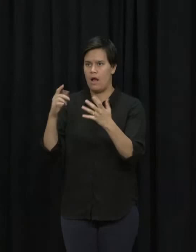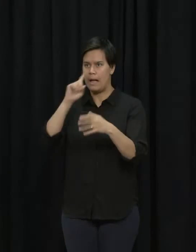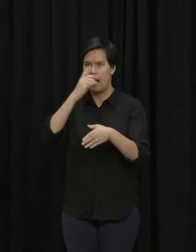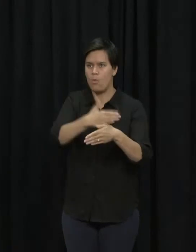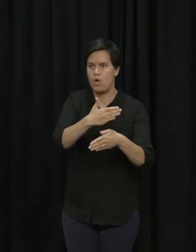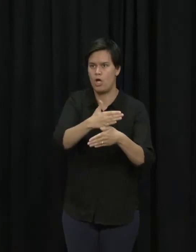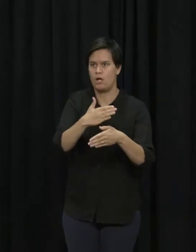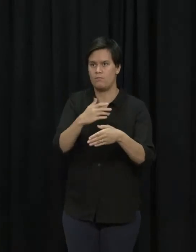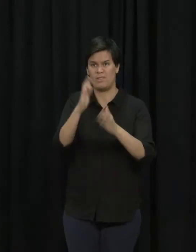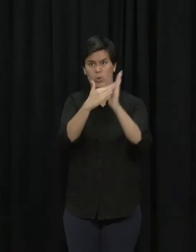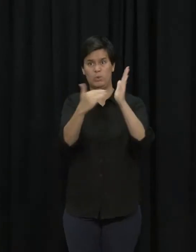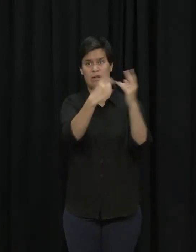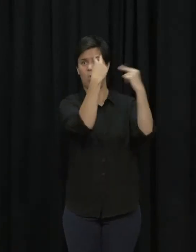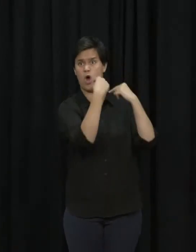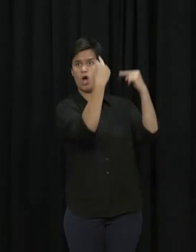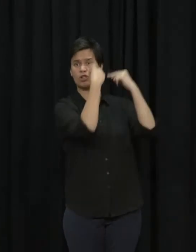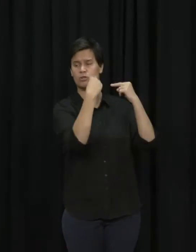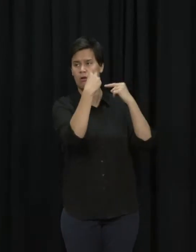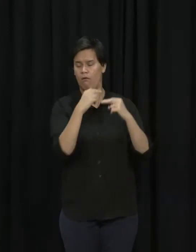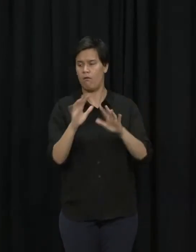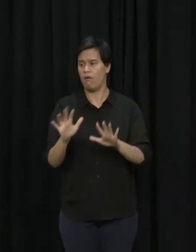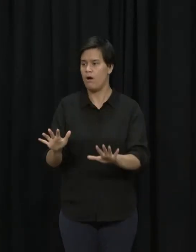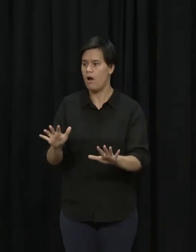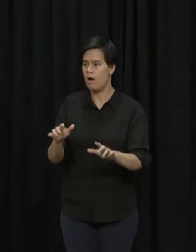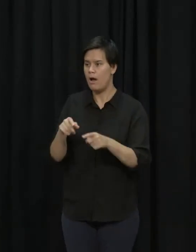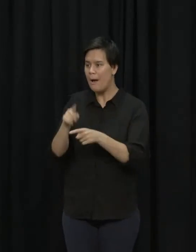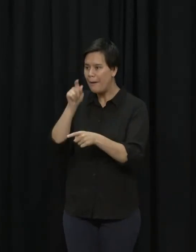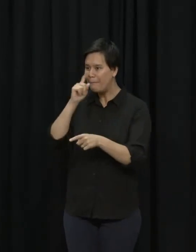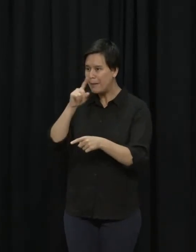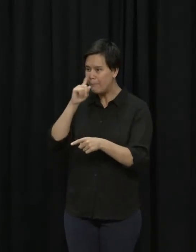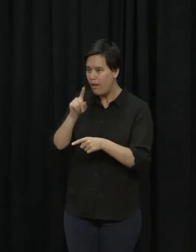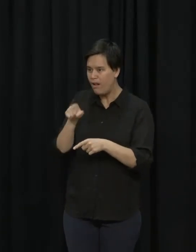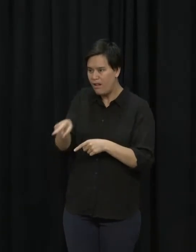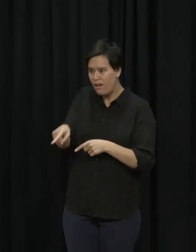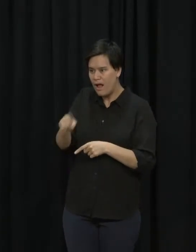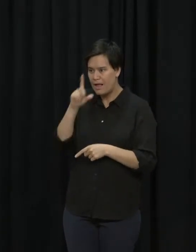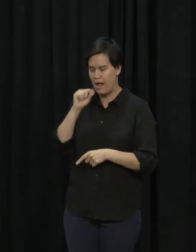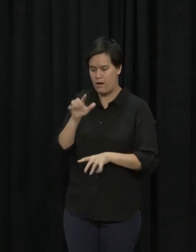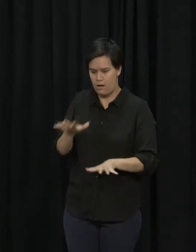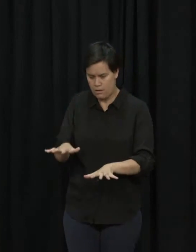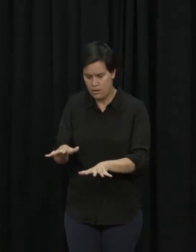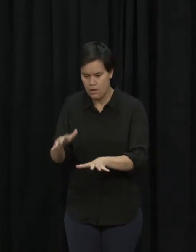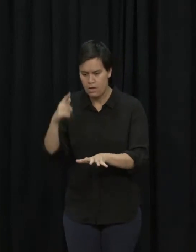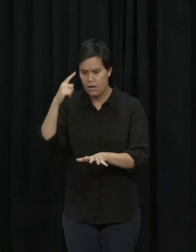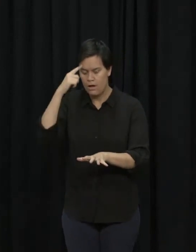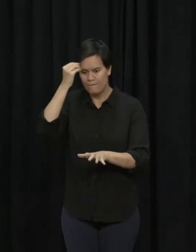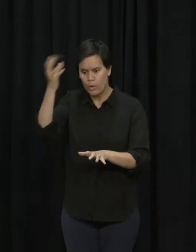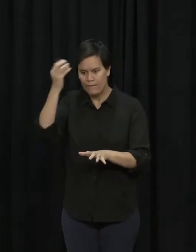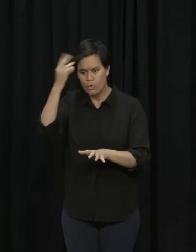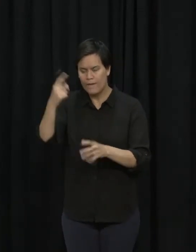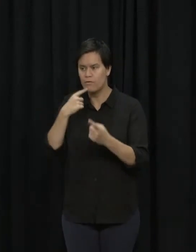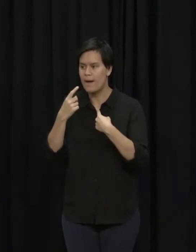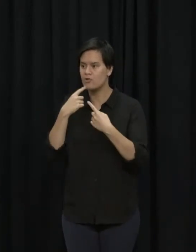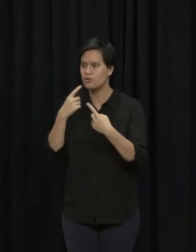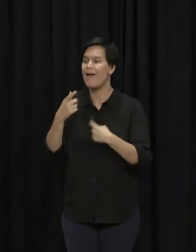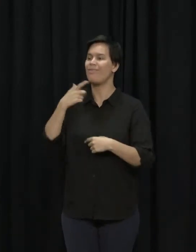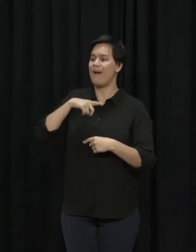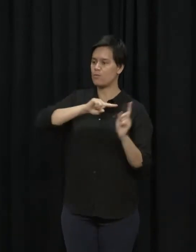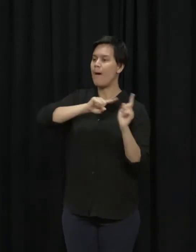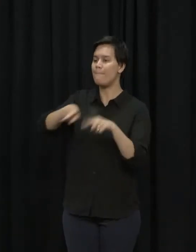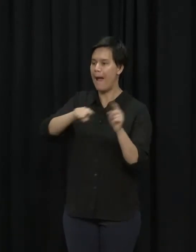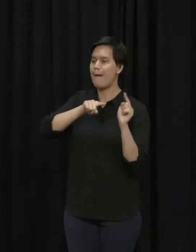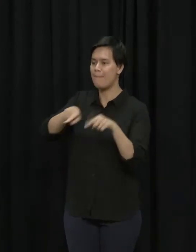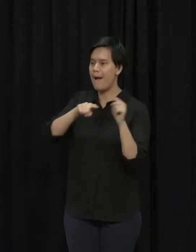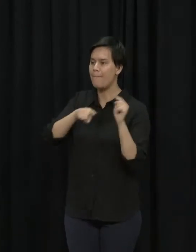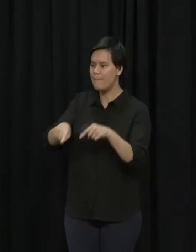public to see. So sometimes it is people genuinely don't recall every single interaction they have had. They may recall